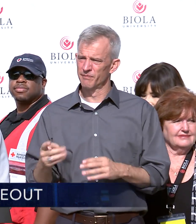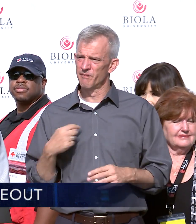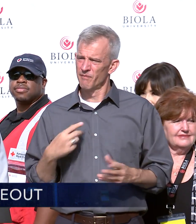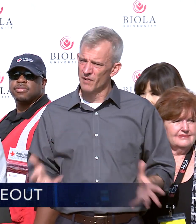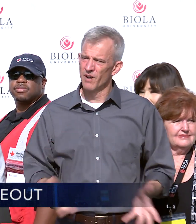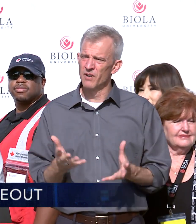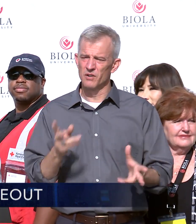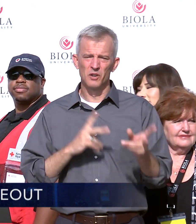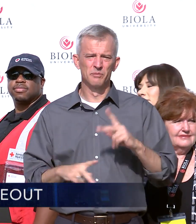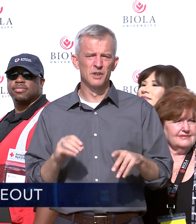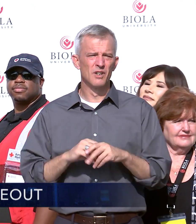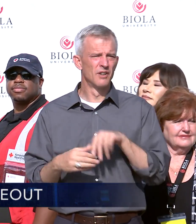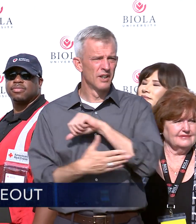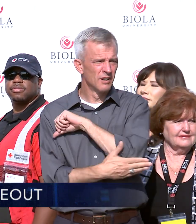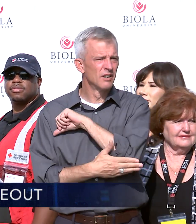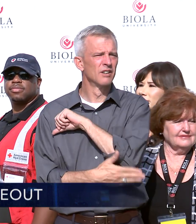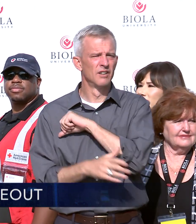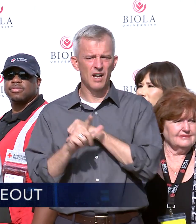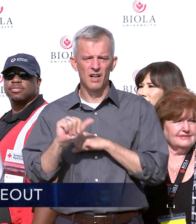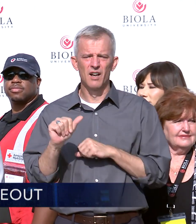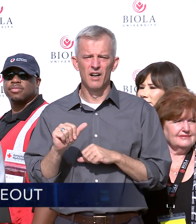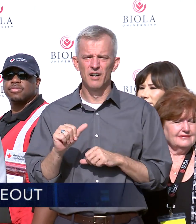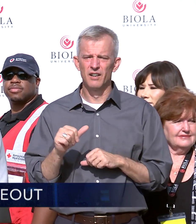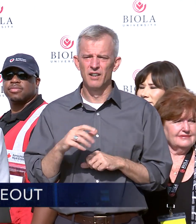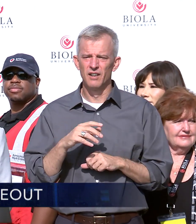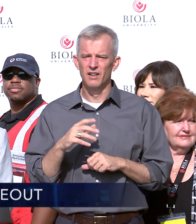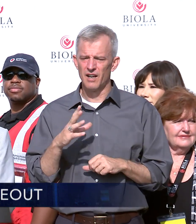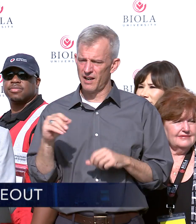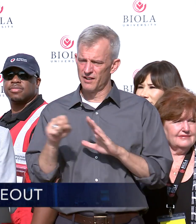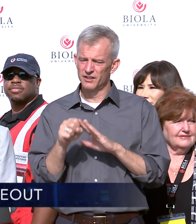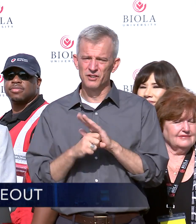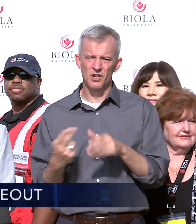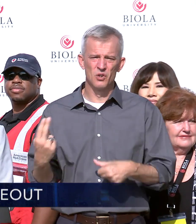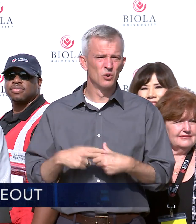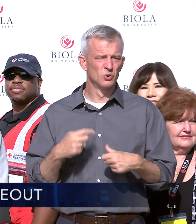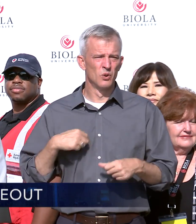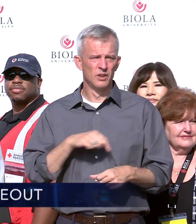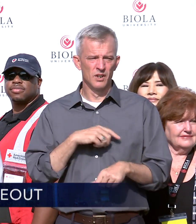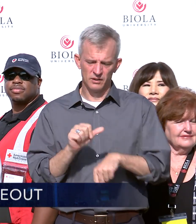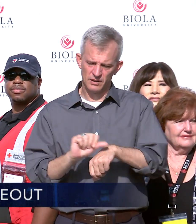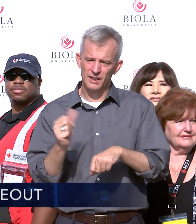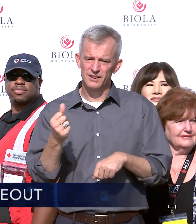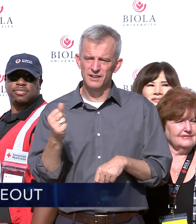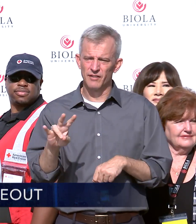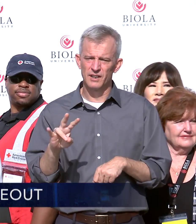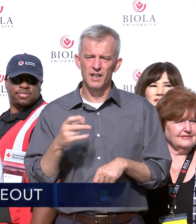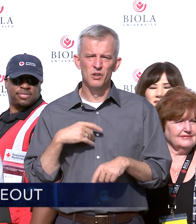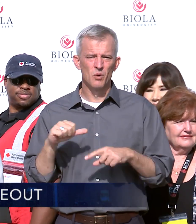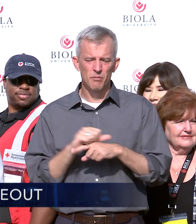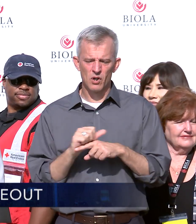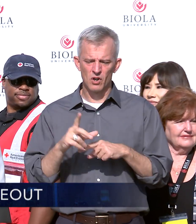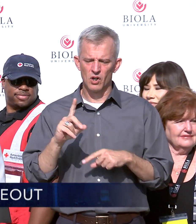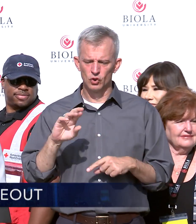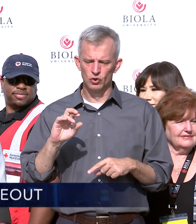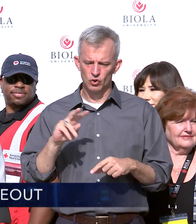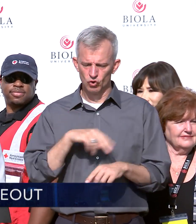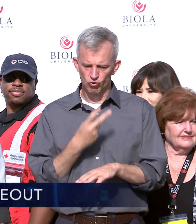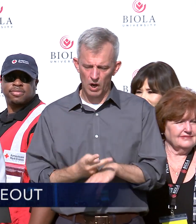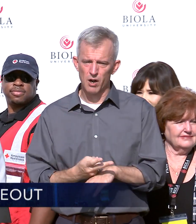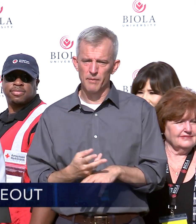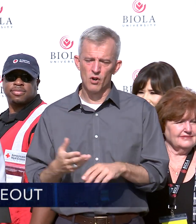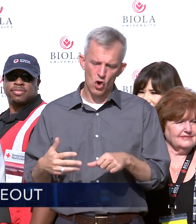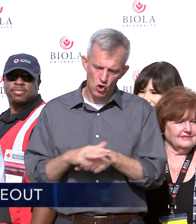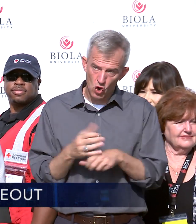LA County and across the state to join us at 1017 as we practice drop, cover, and